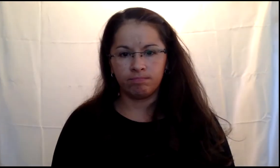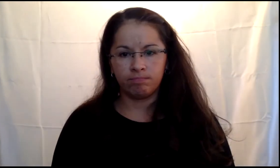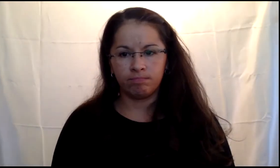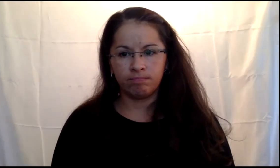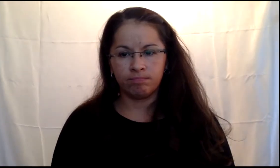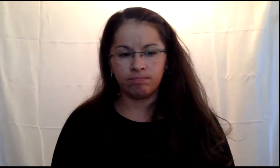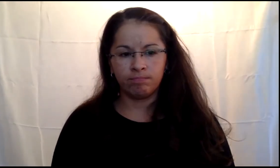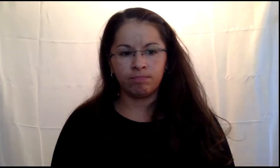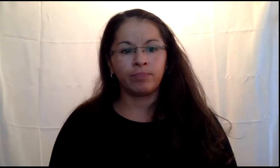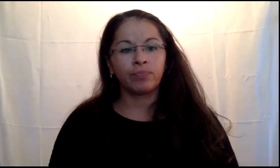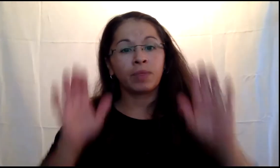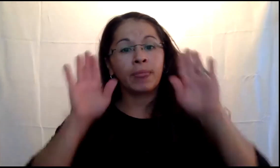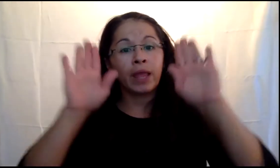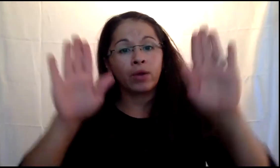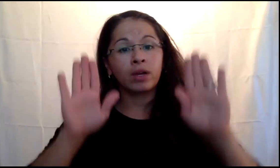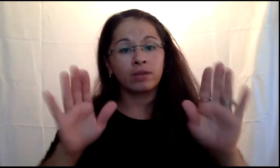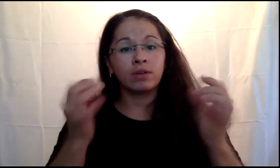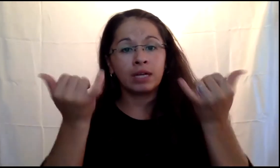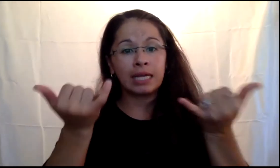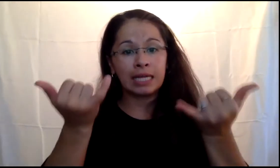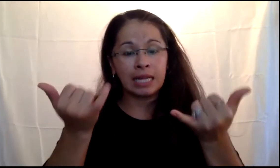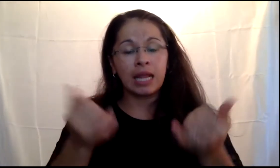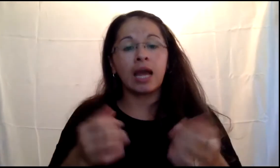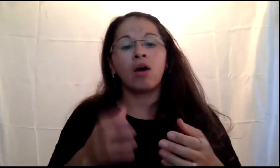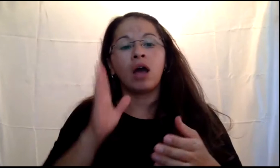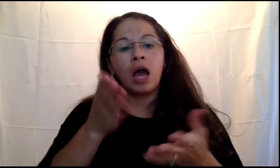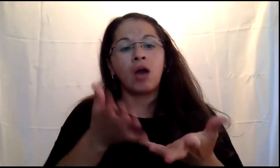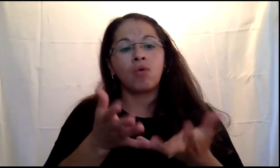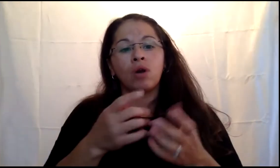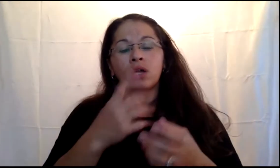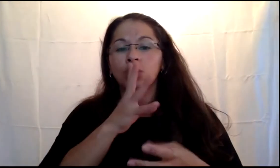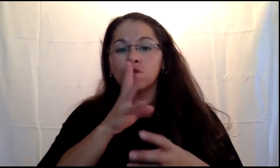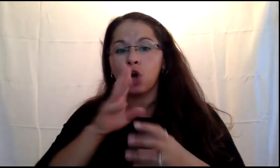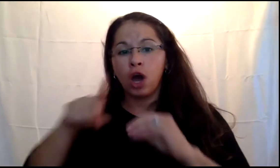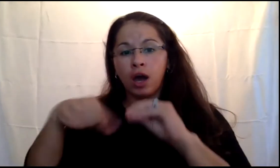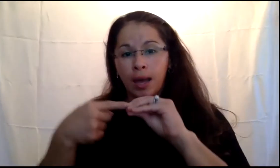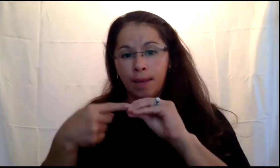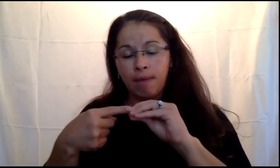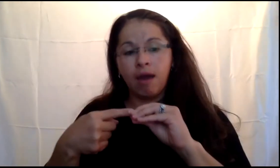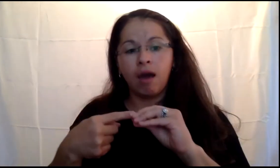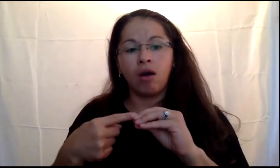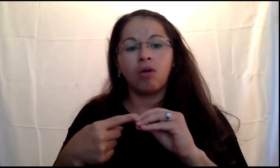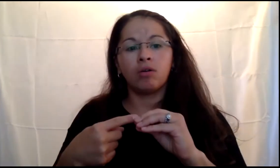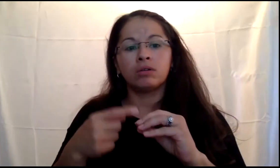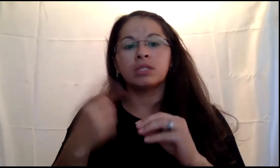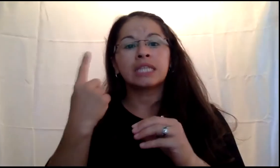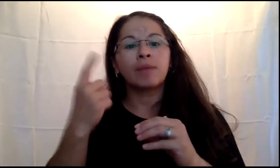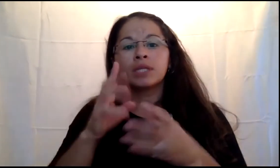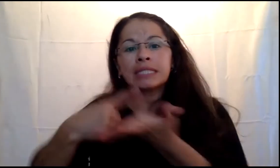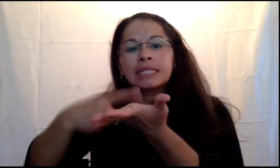Wonderful. So I'm going to switch over to kind of talking about, and we all had a chance to connect about this the other day, but general advice